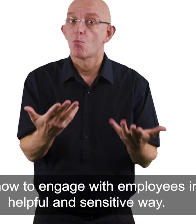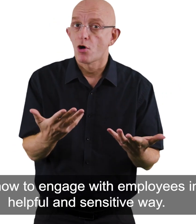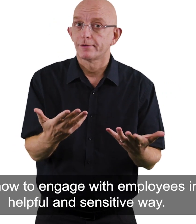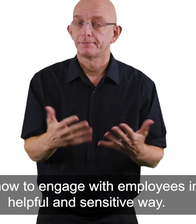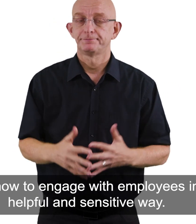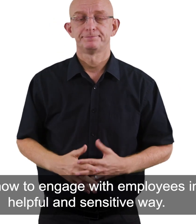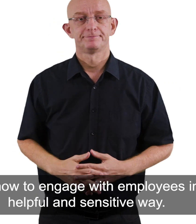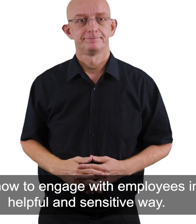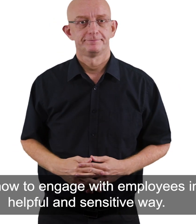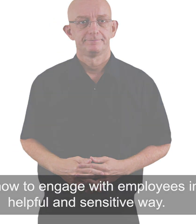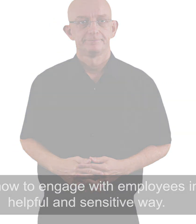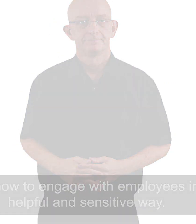way.